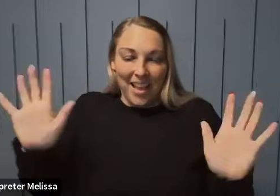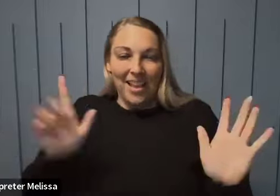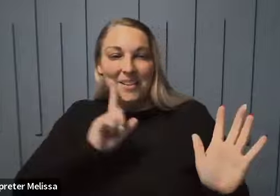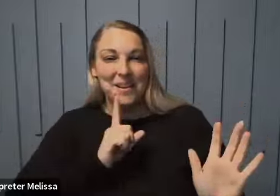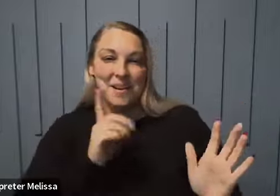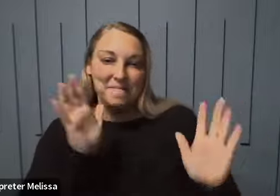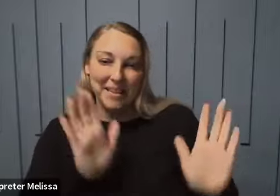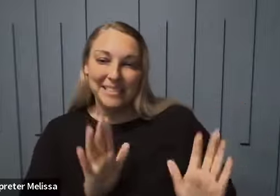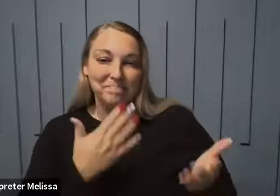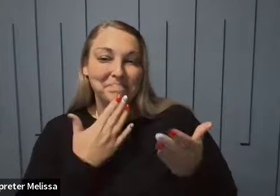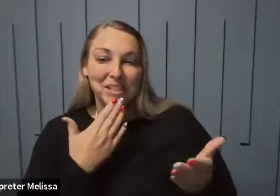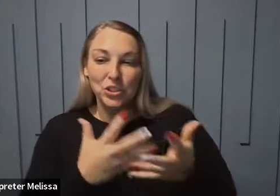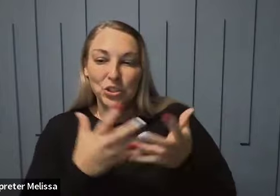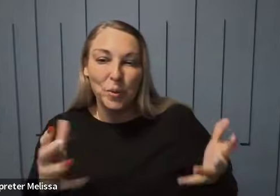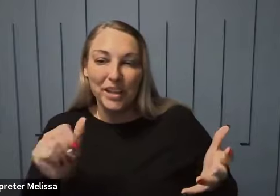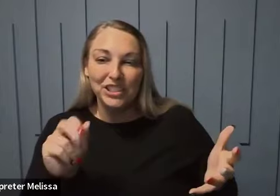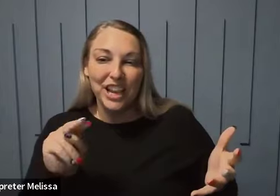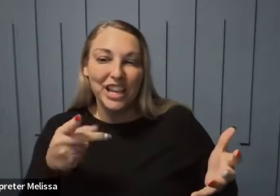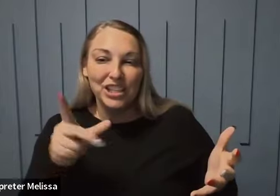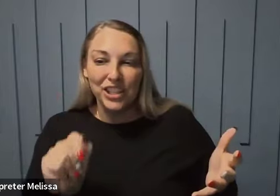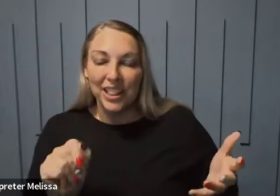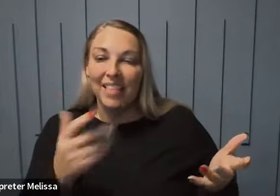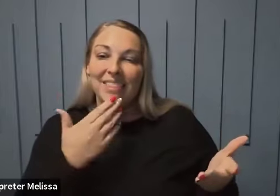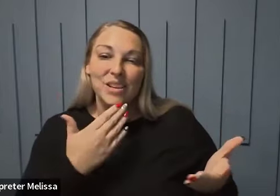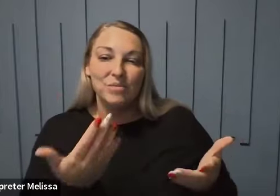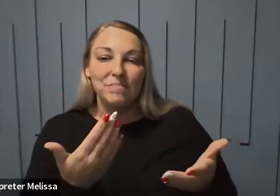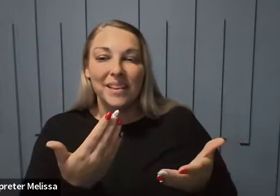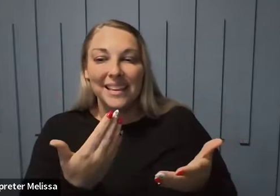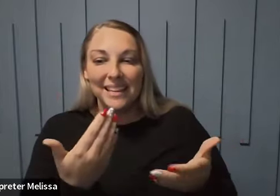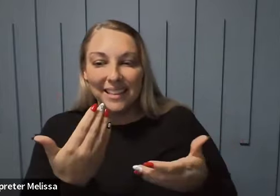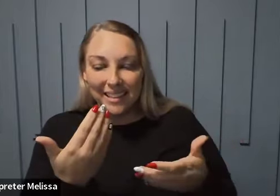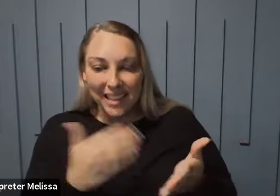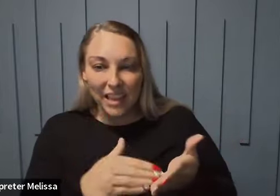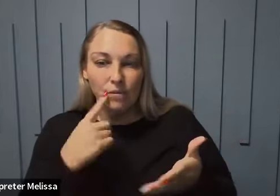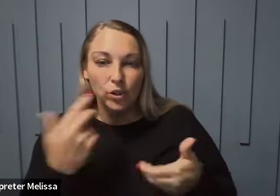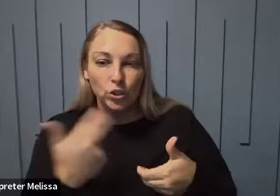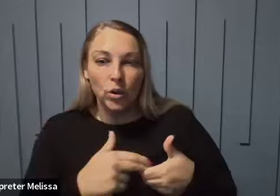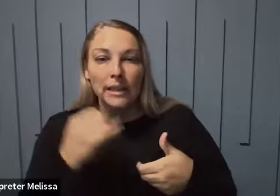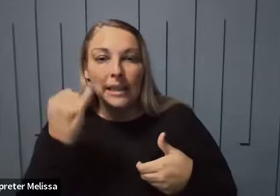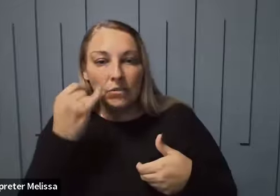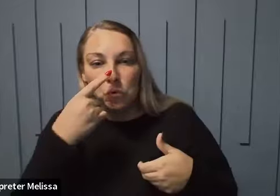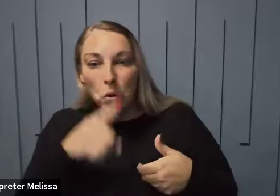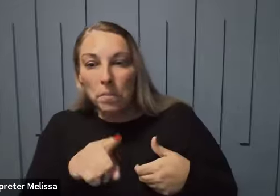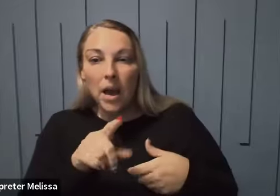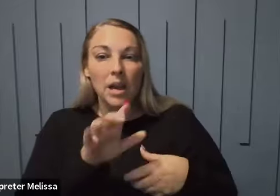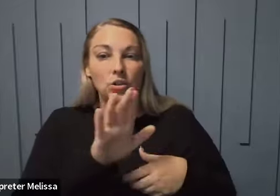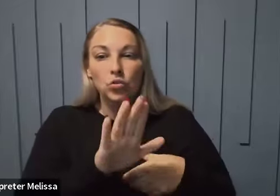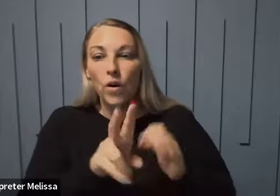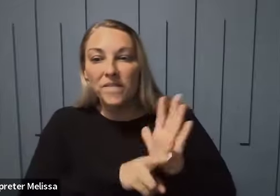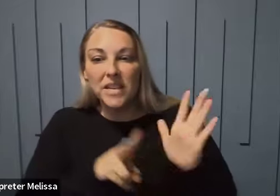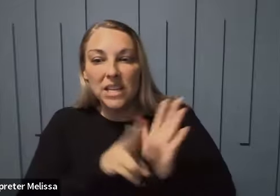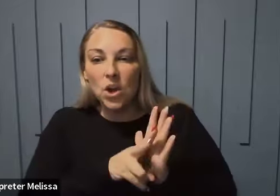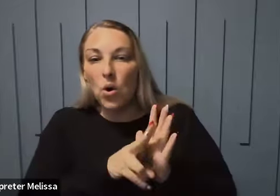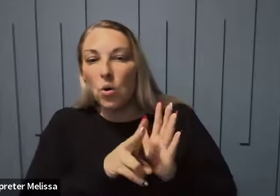Angela, and thank you for being here again. Absolutely amazing. If you'll end with the video with being your